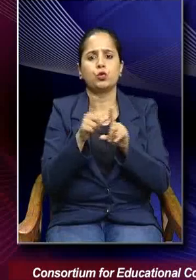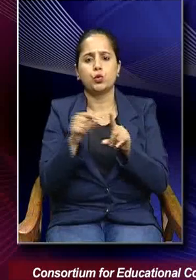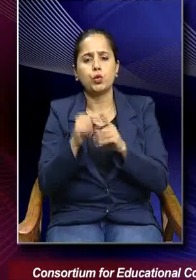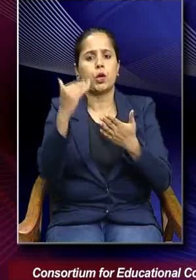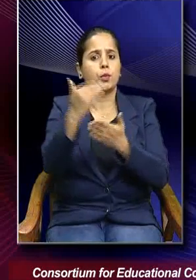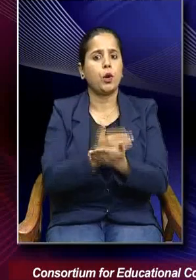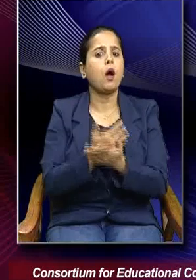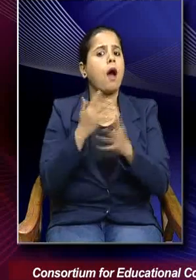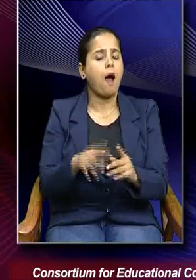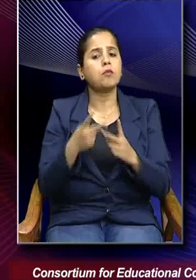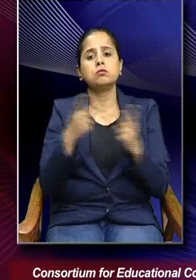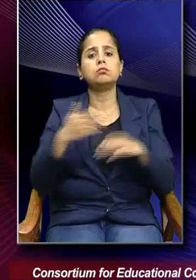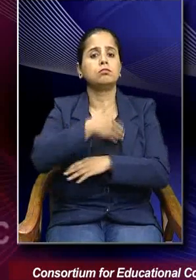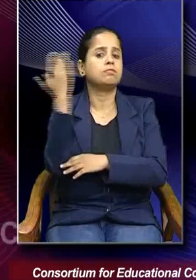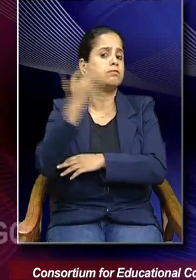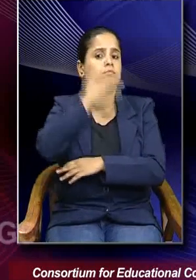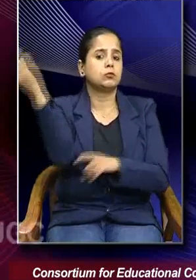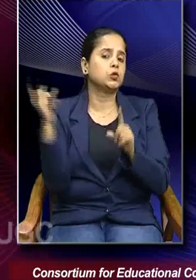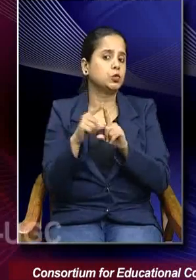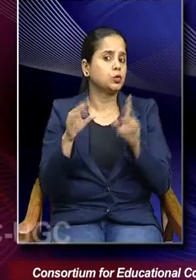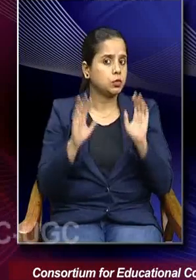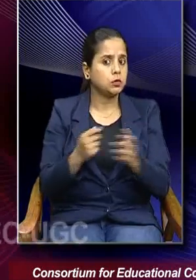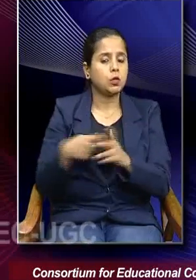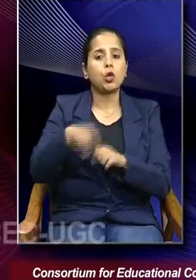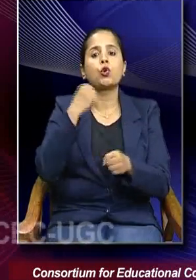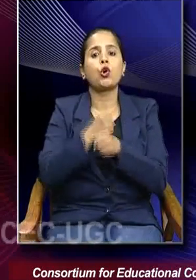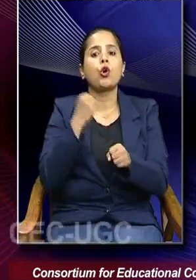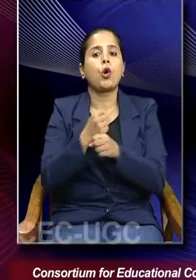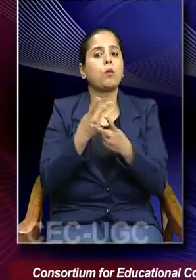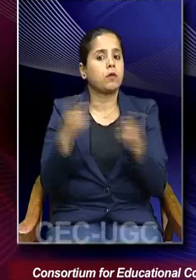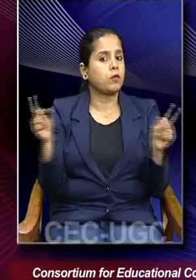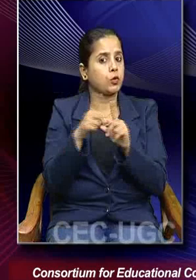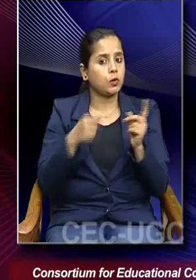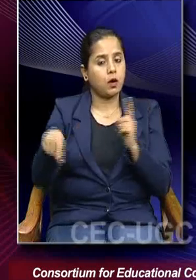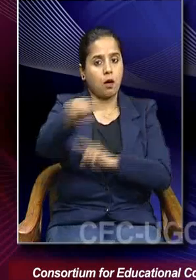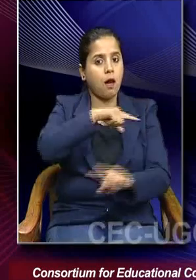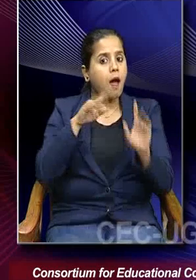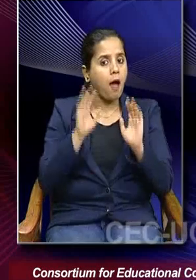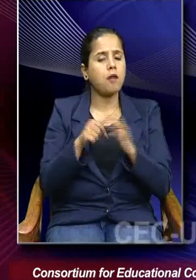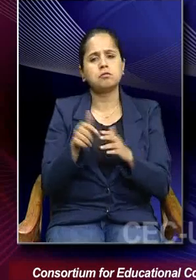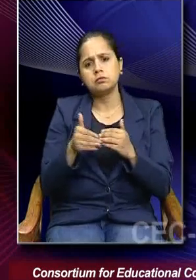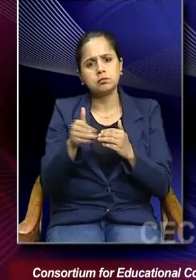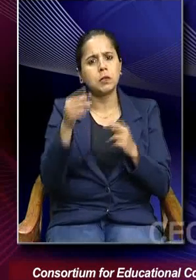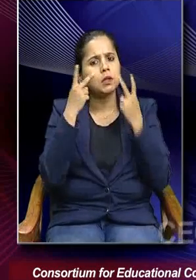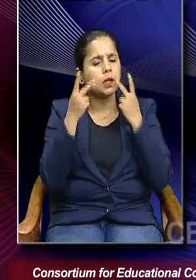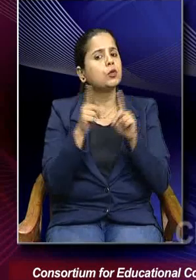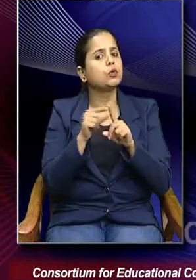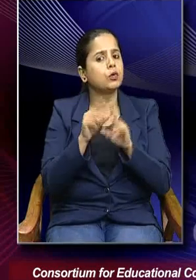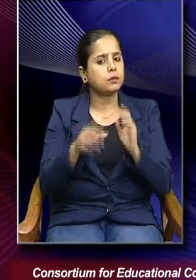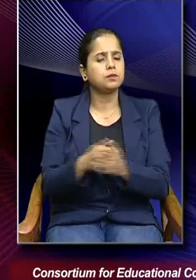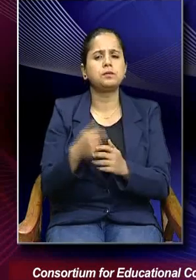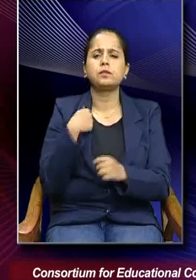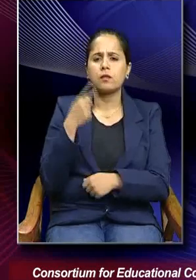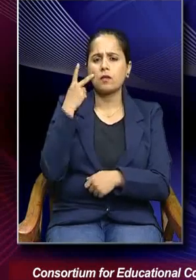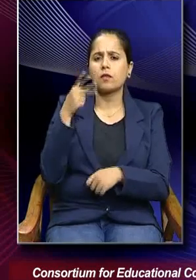programs are organized by government institutions, by other sectors, and so on. So if we look into